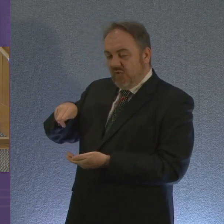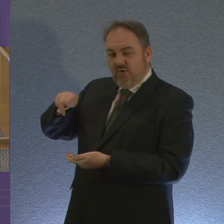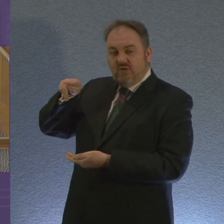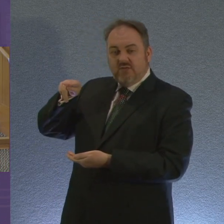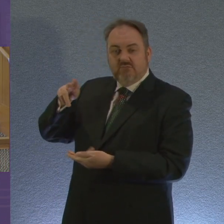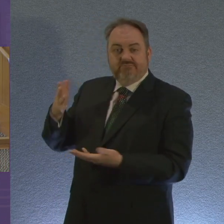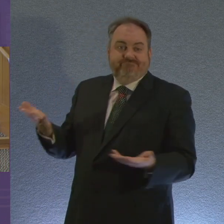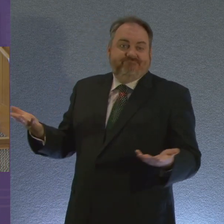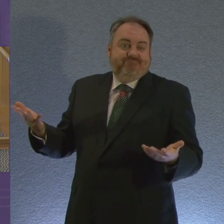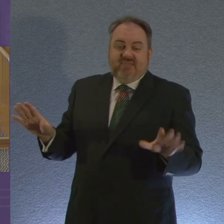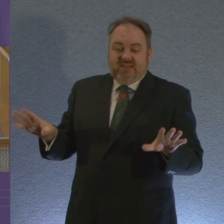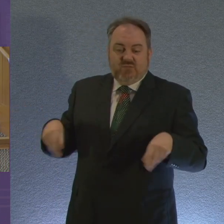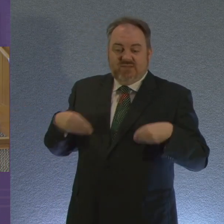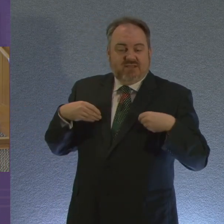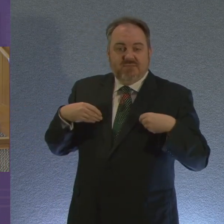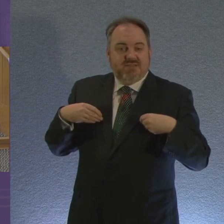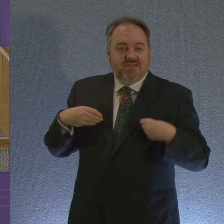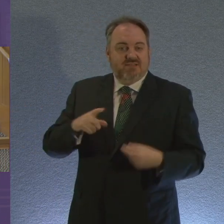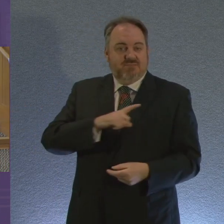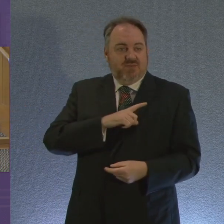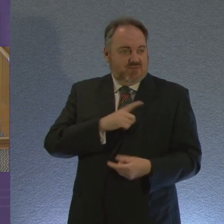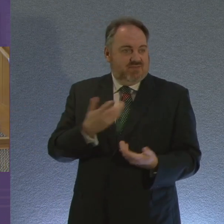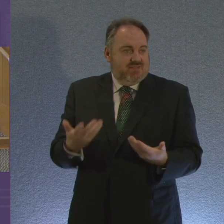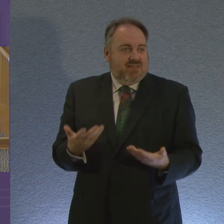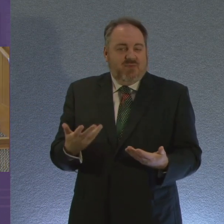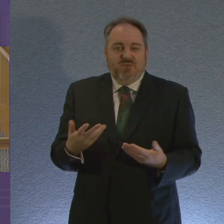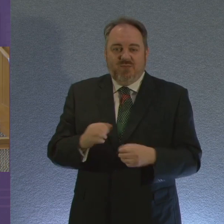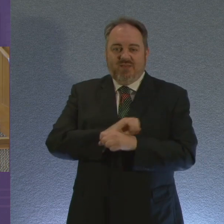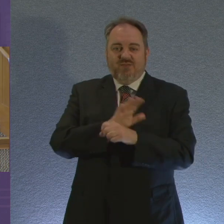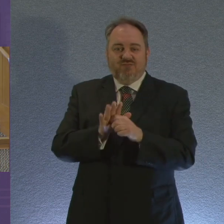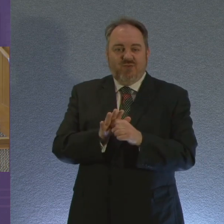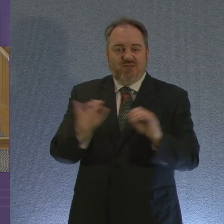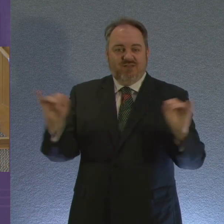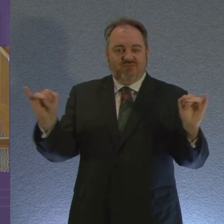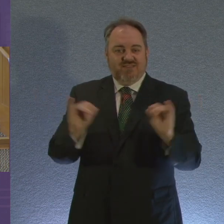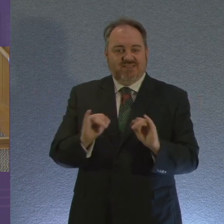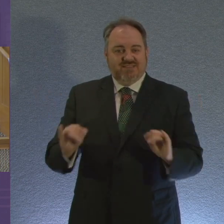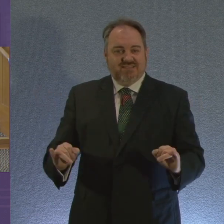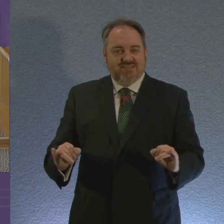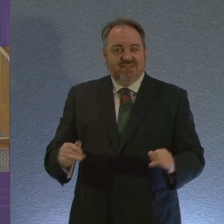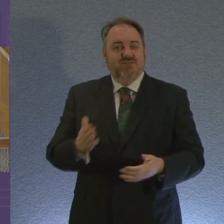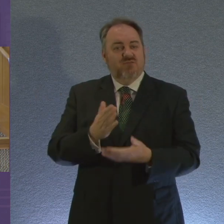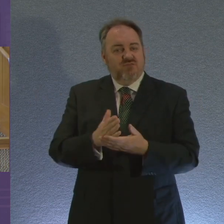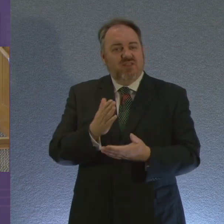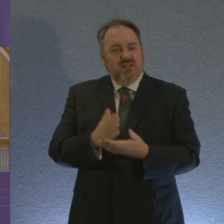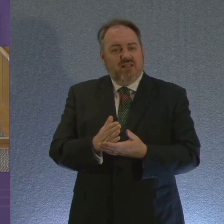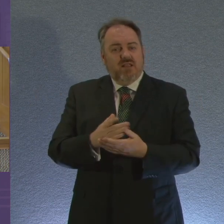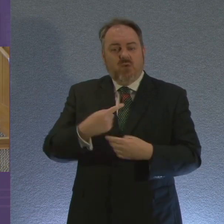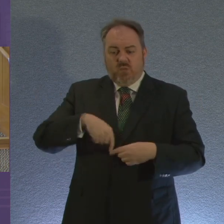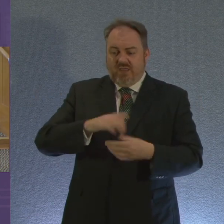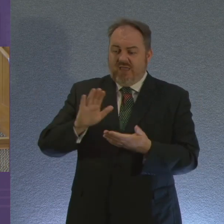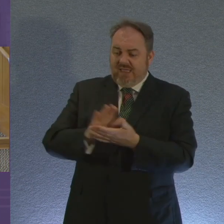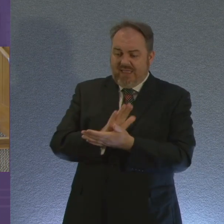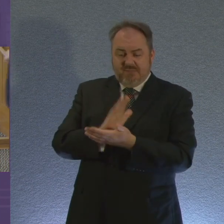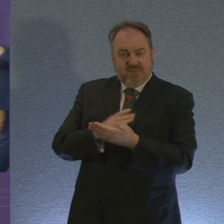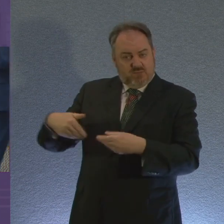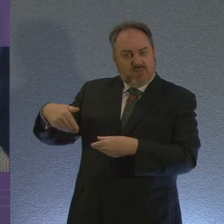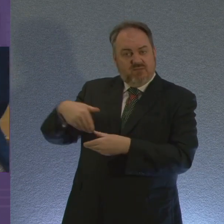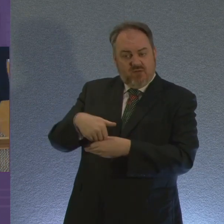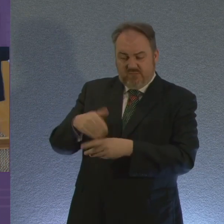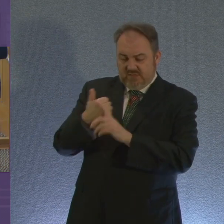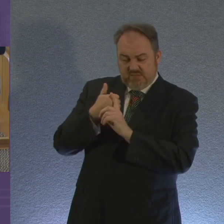sufficient reason for departing from the need for jury trials. So we will take part in these talks on a constructive basis, but we will vigorously